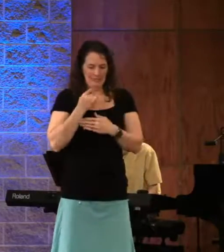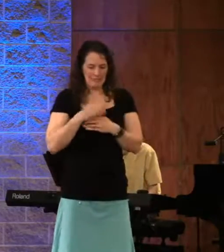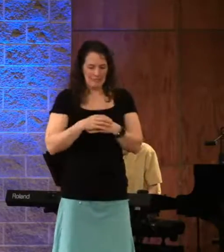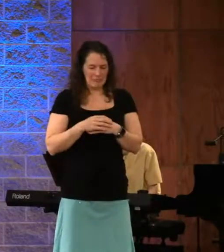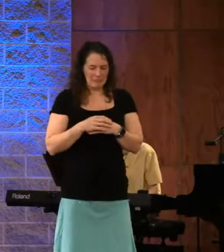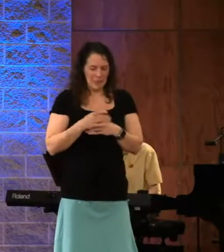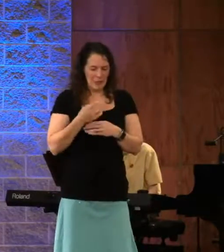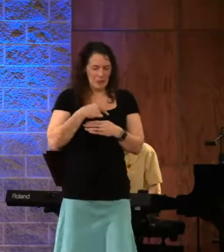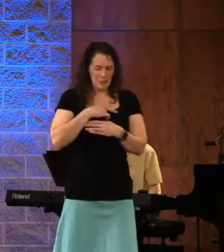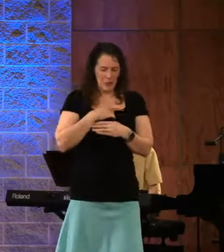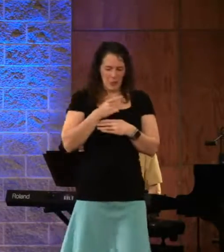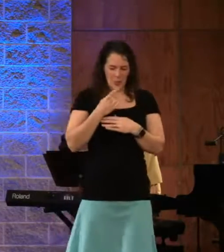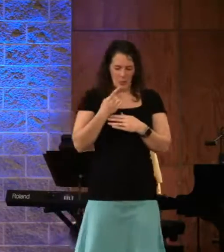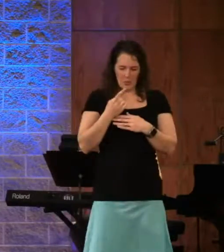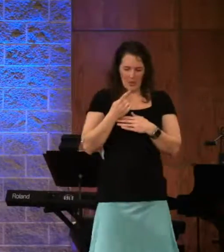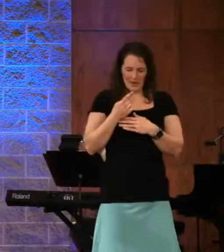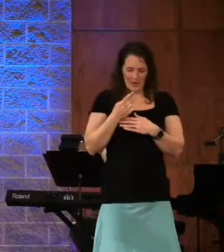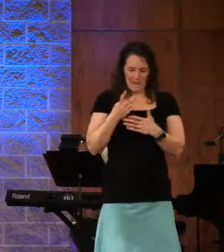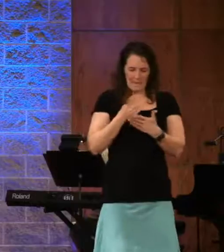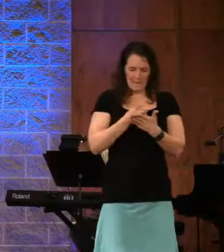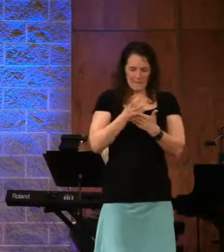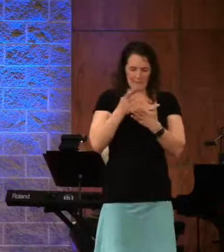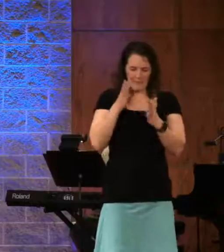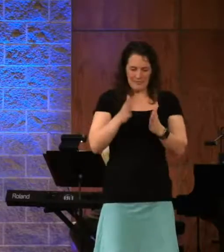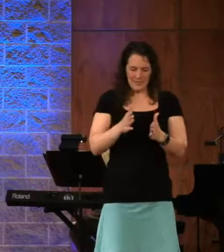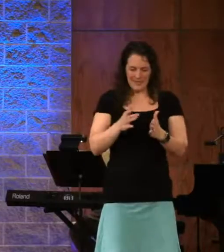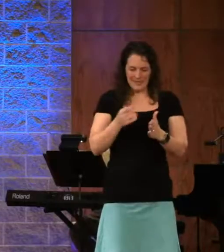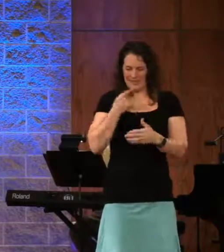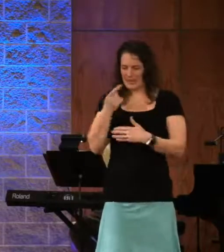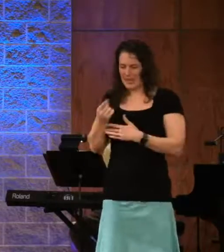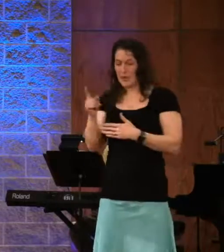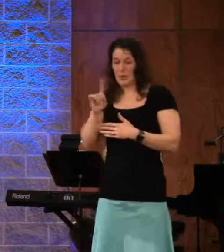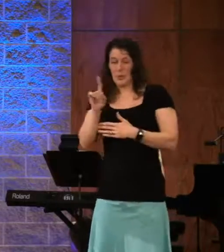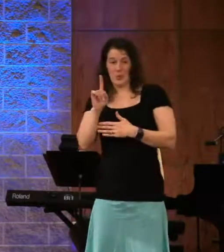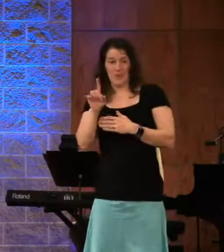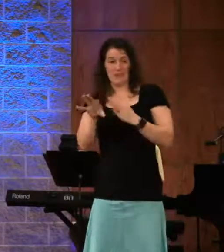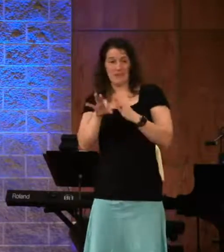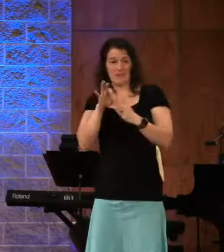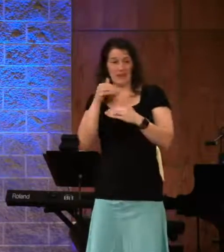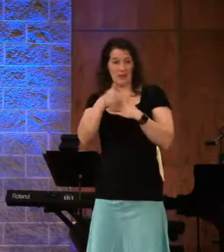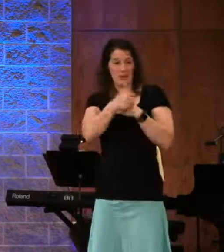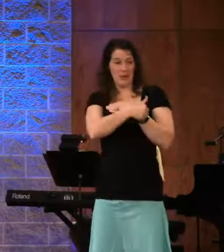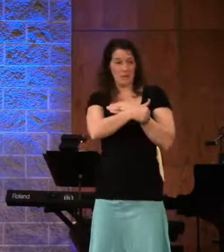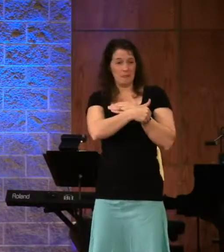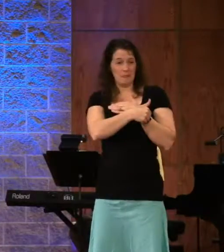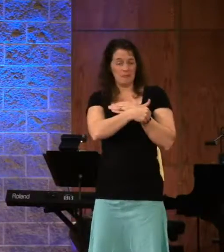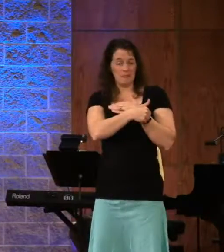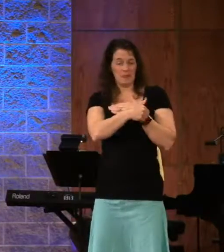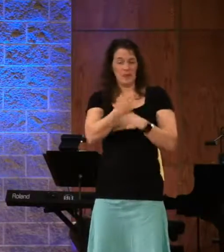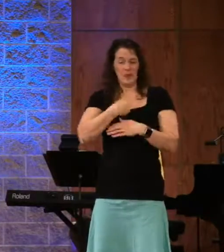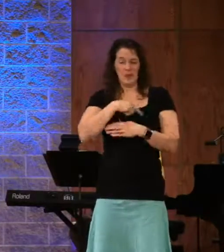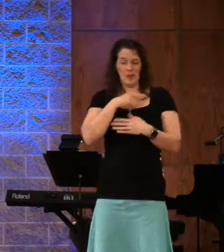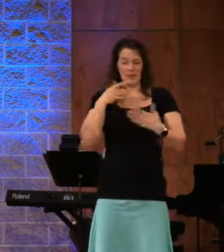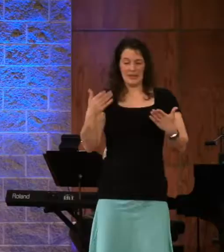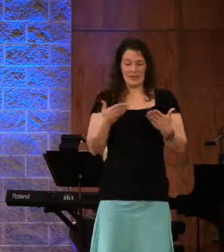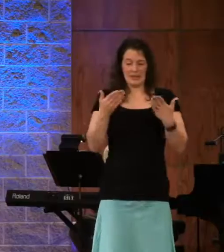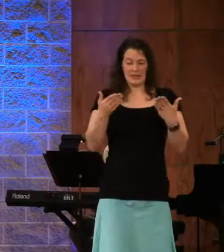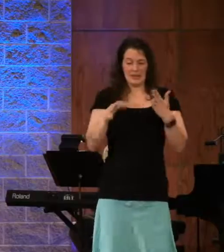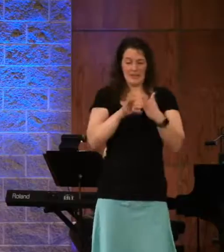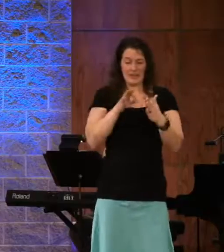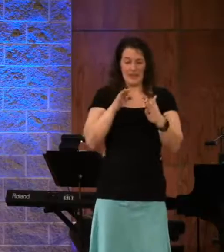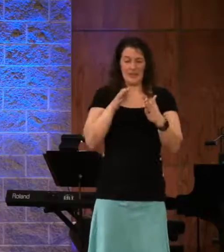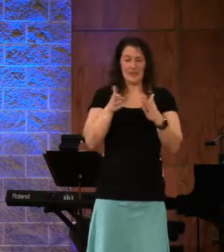are just one beggar telling another beggar where you can find bread. And we here have found